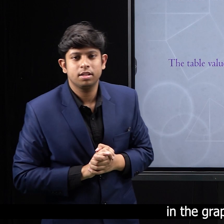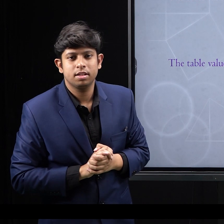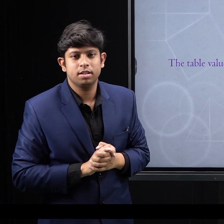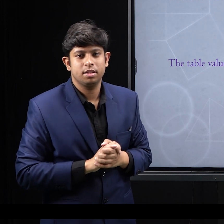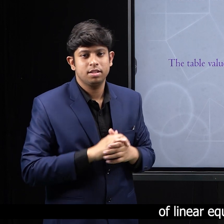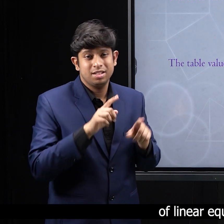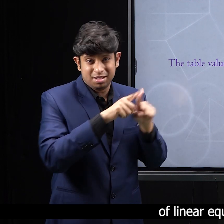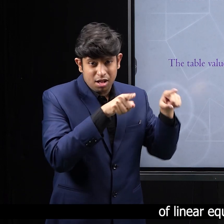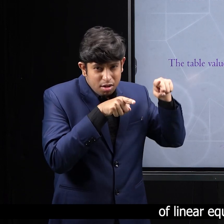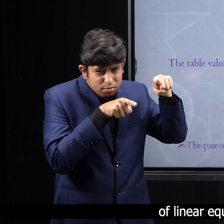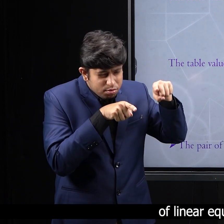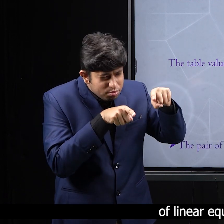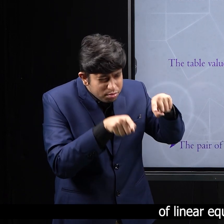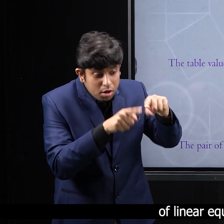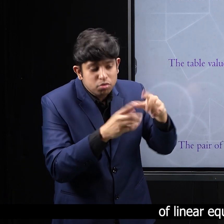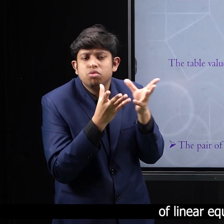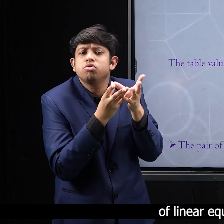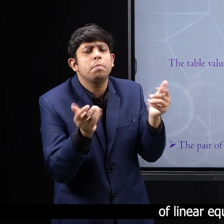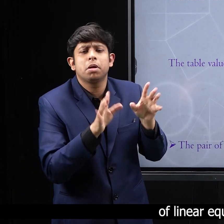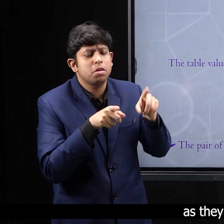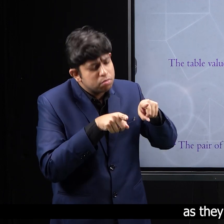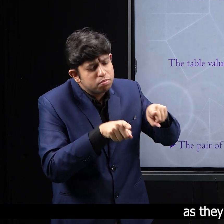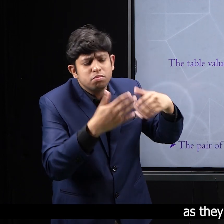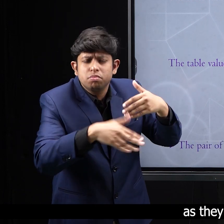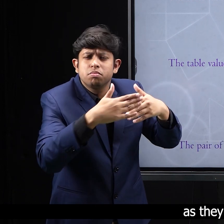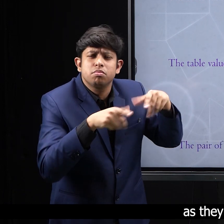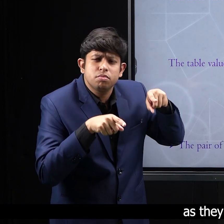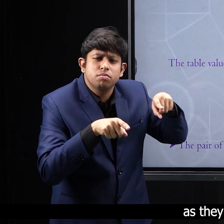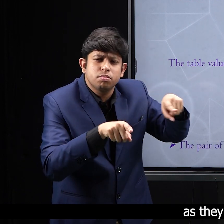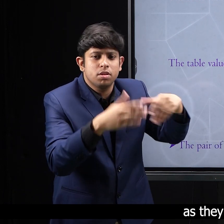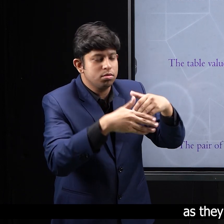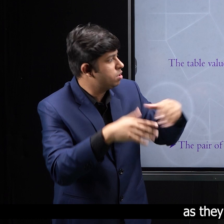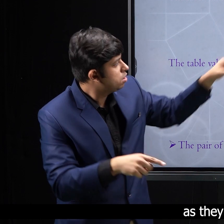the pair of linear equations has no solution as they are parallel lines.